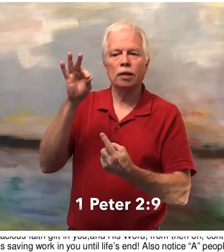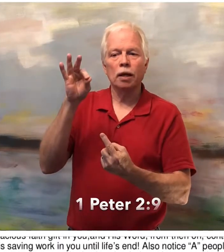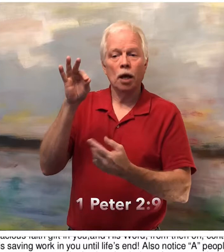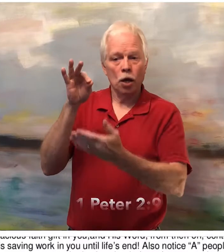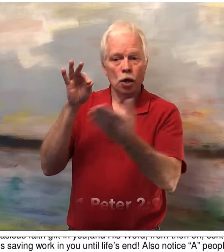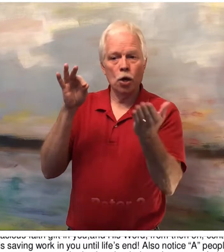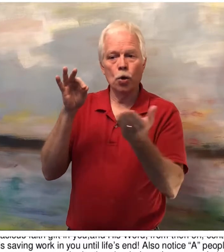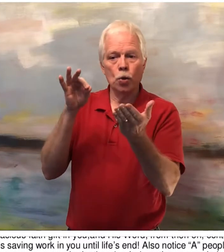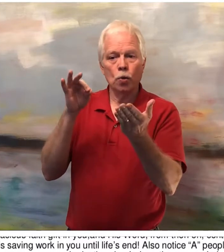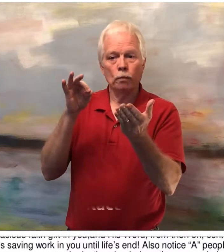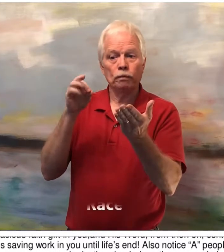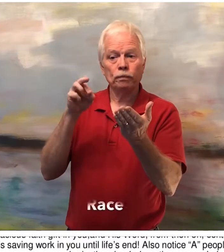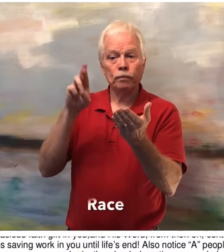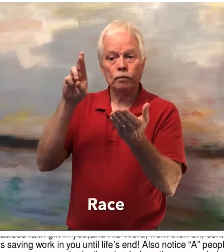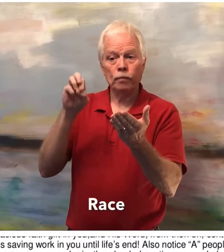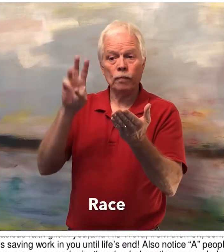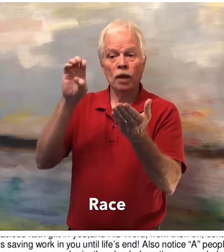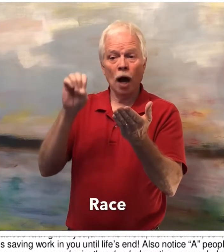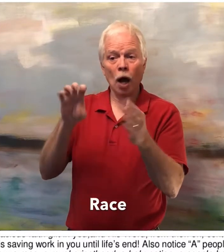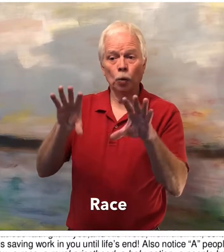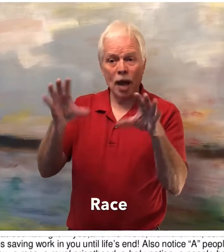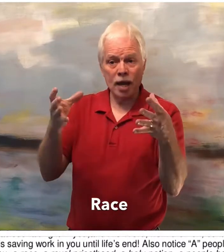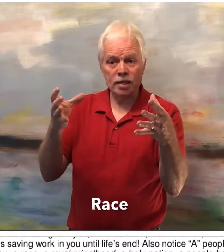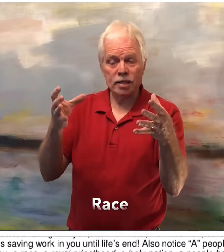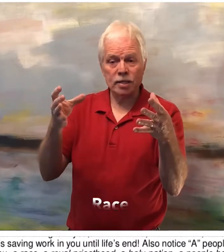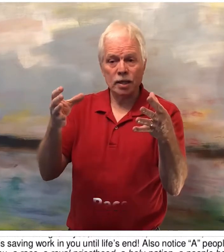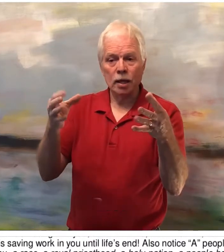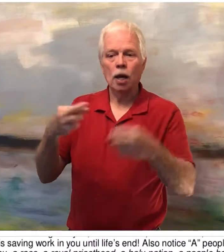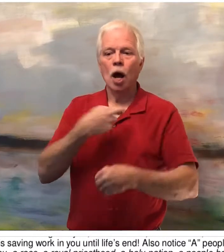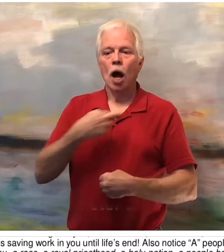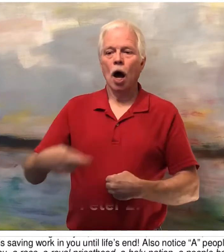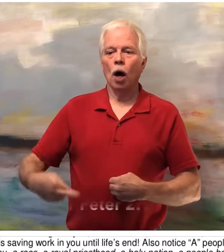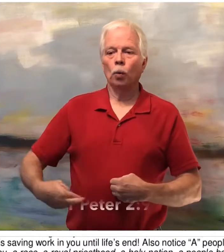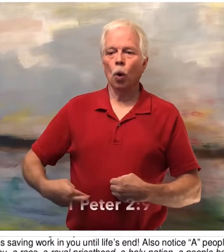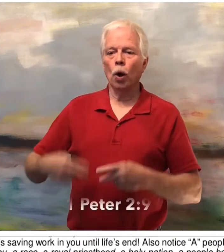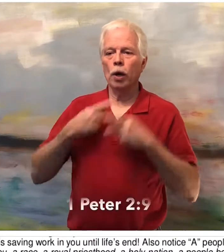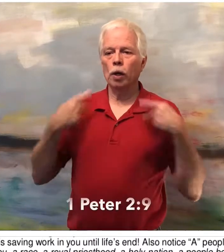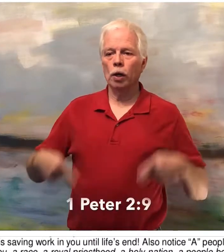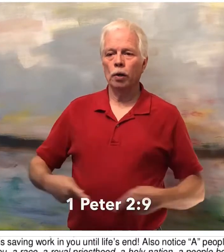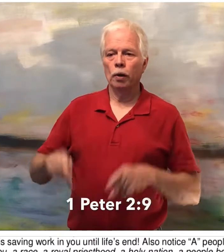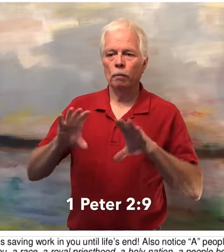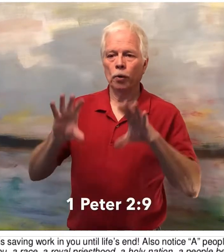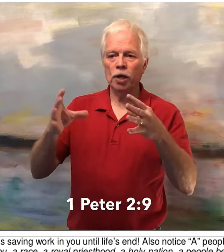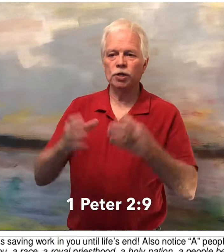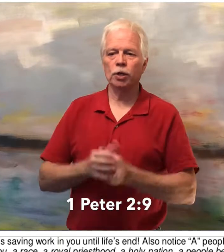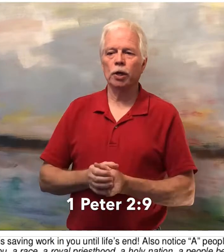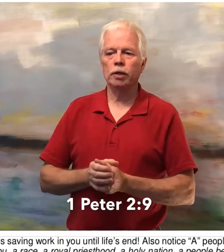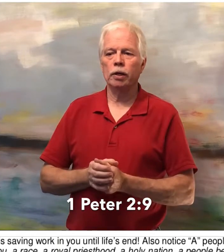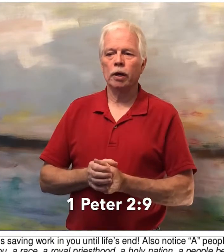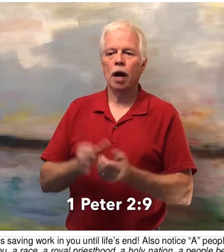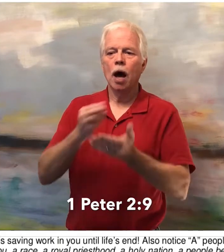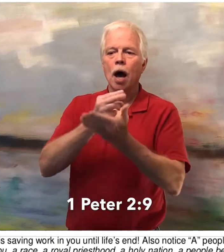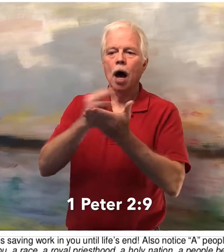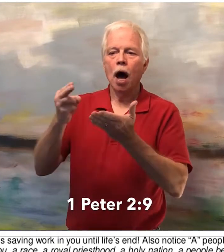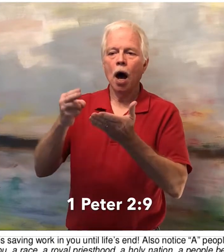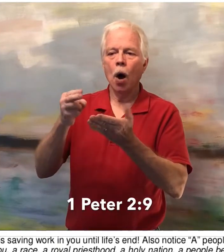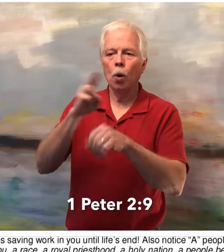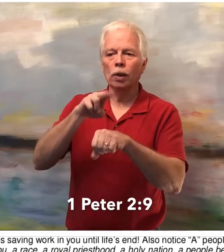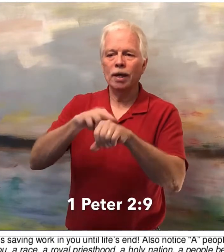you. A race. A royal priesthood. A holy